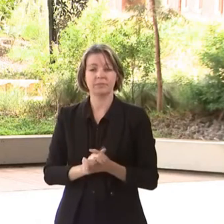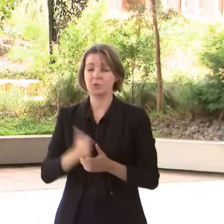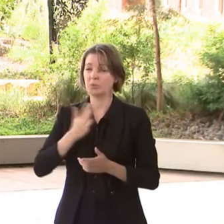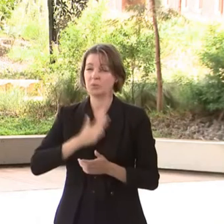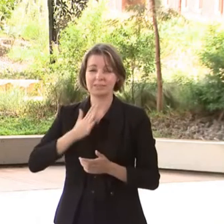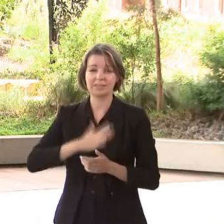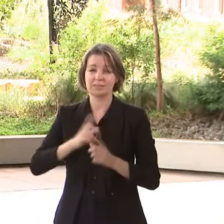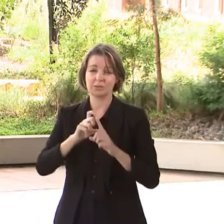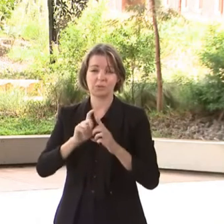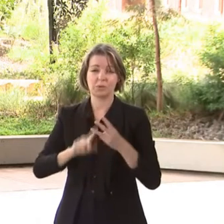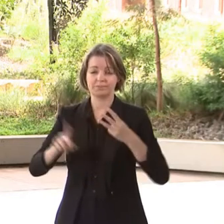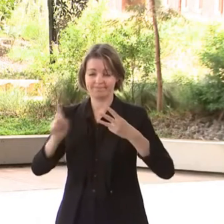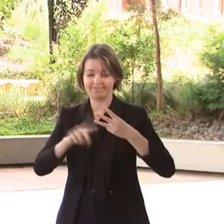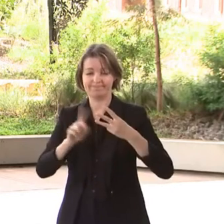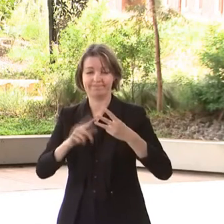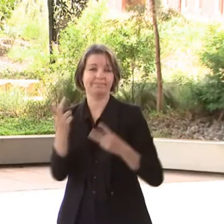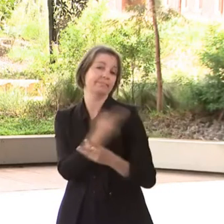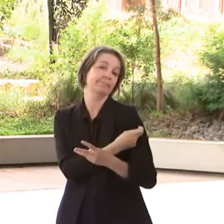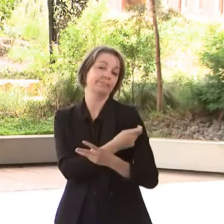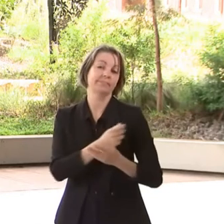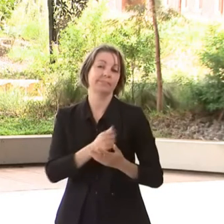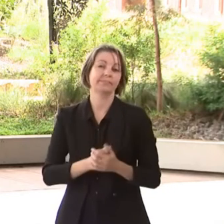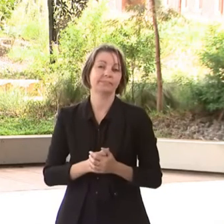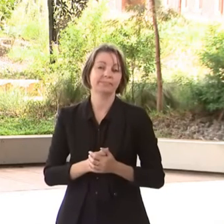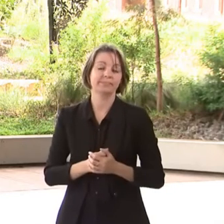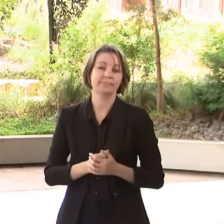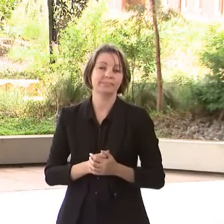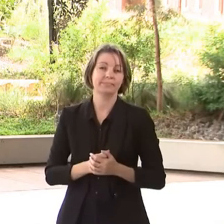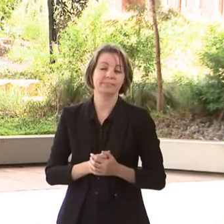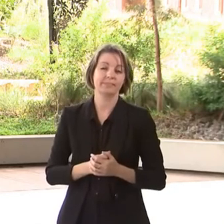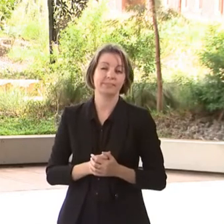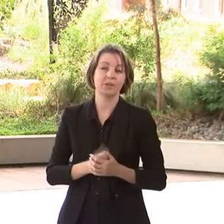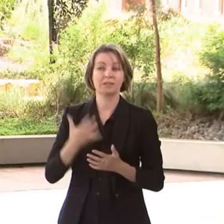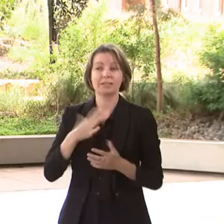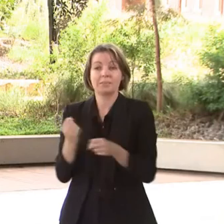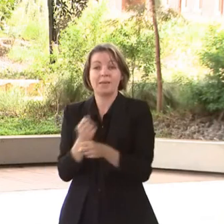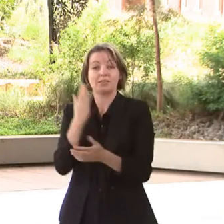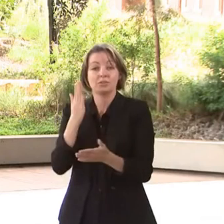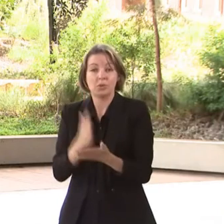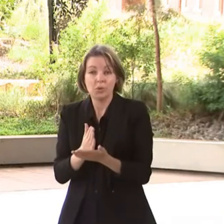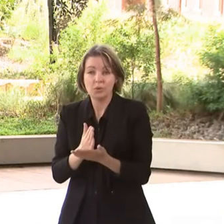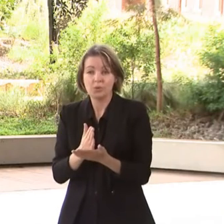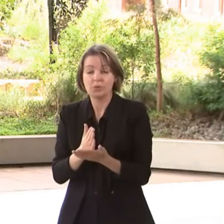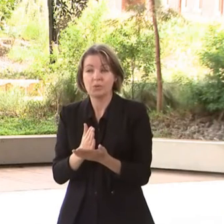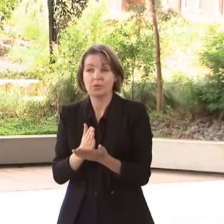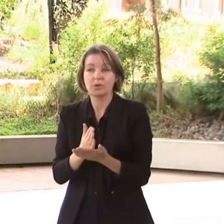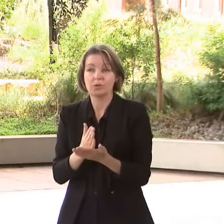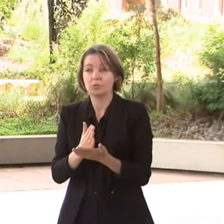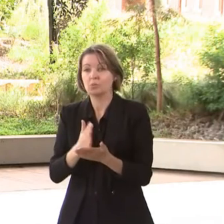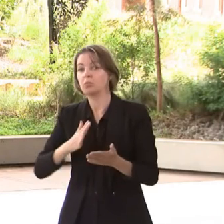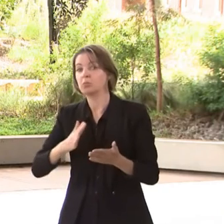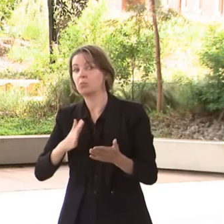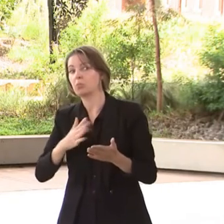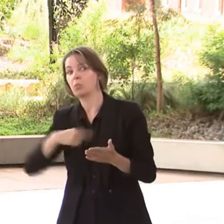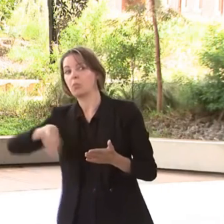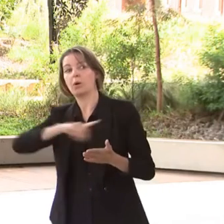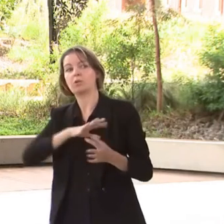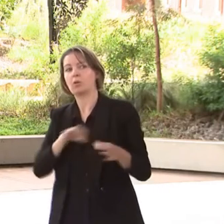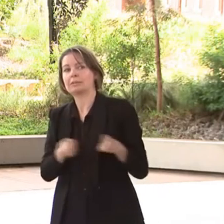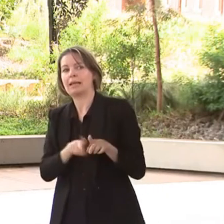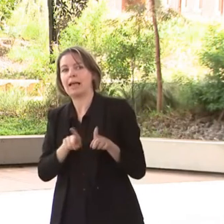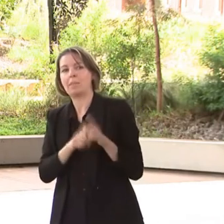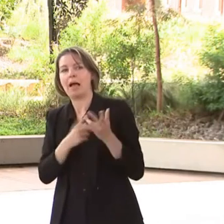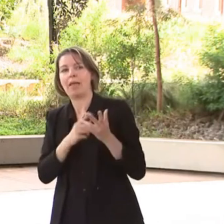is what we need to do here in our state as we move through. And that ensures we don't have situations that we see in other states where a roll